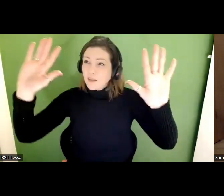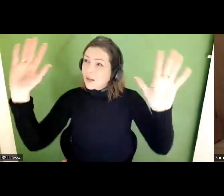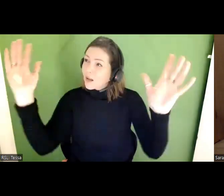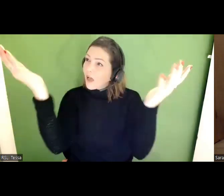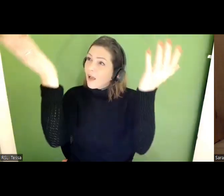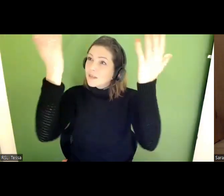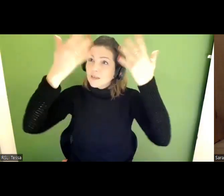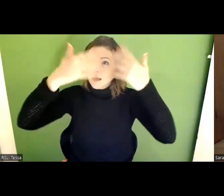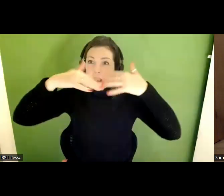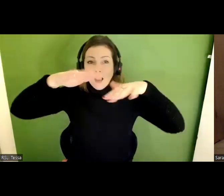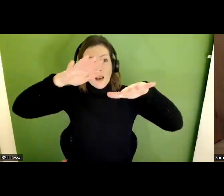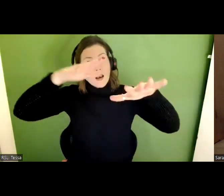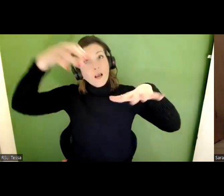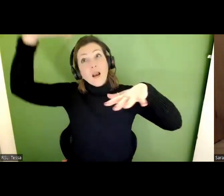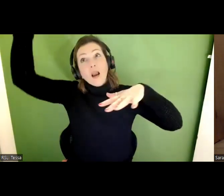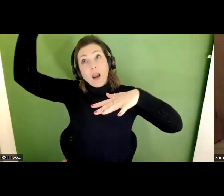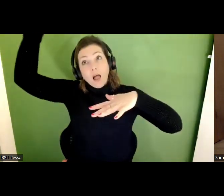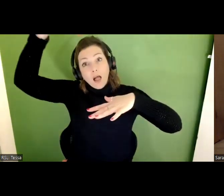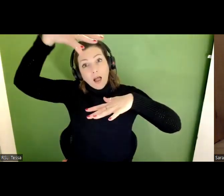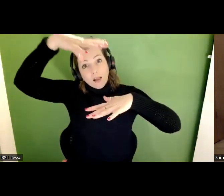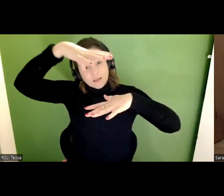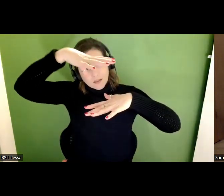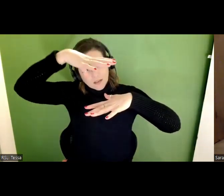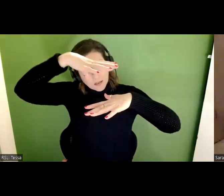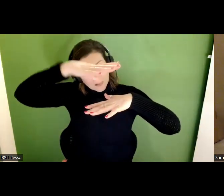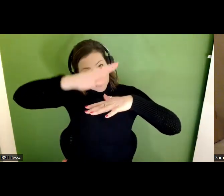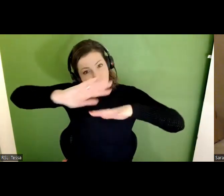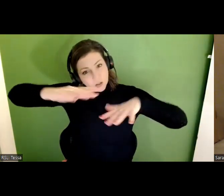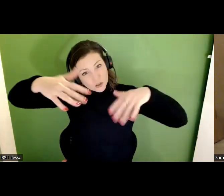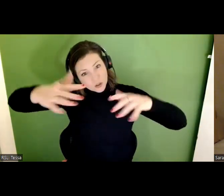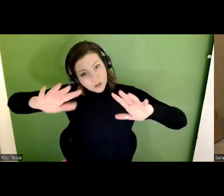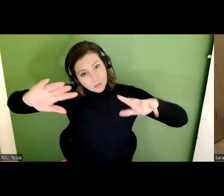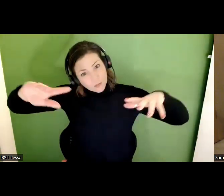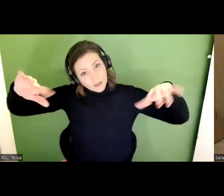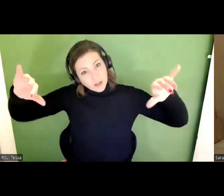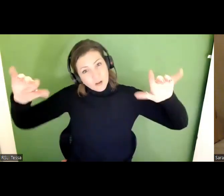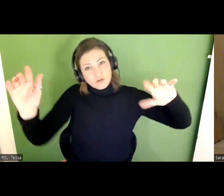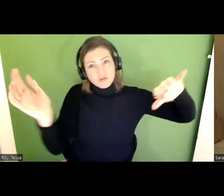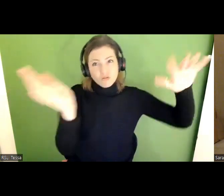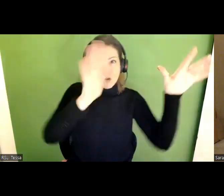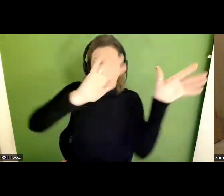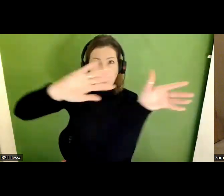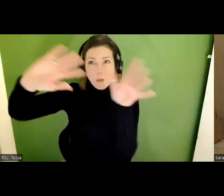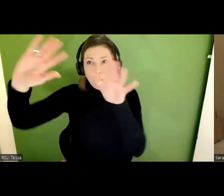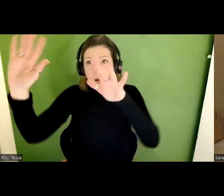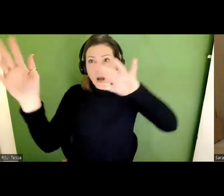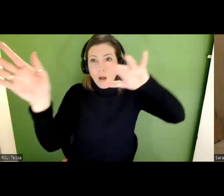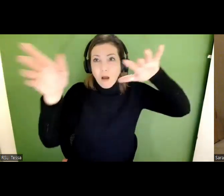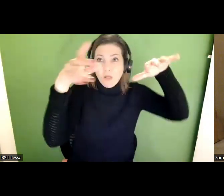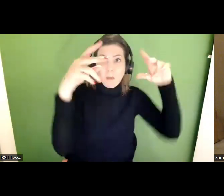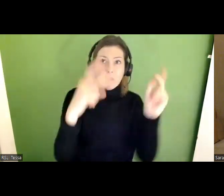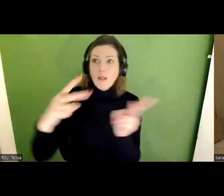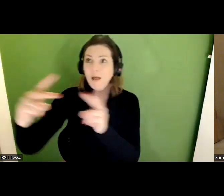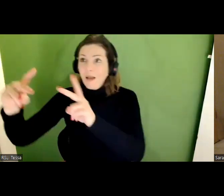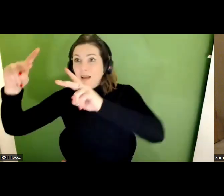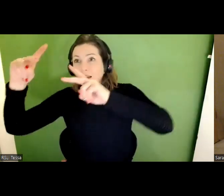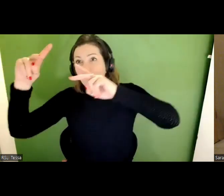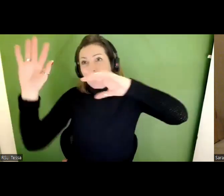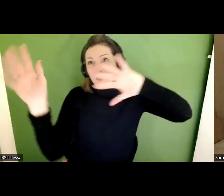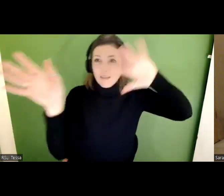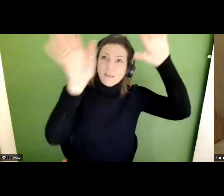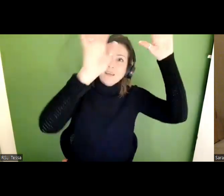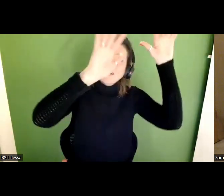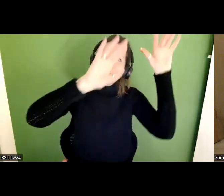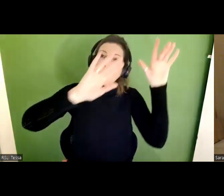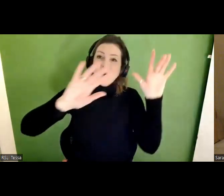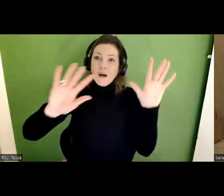and bathe in the light. Their shimmying, sensual rumba and then full-on ballet betray